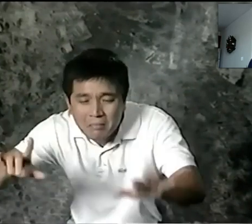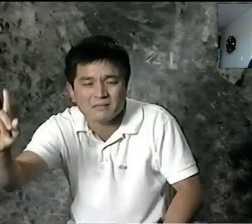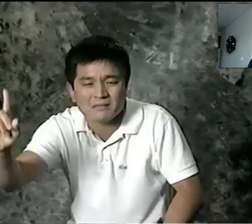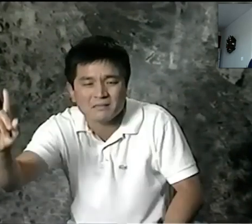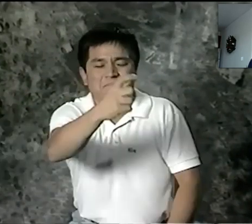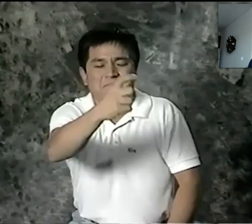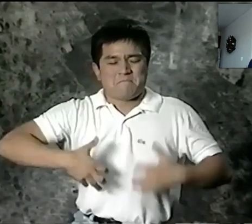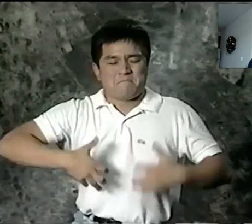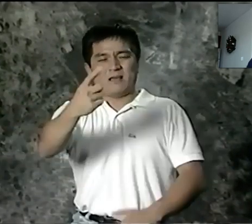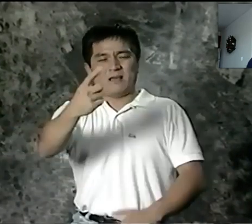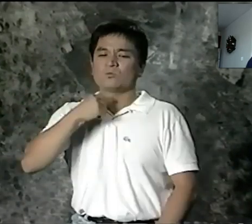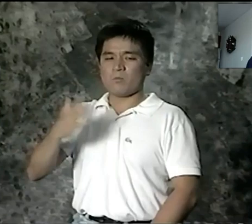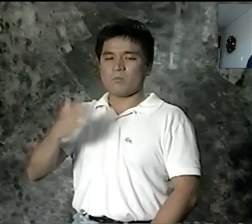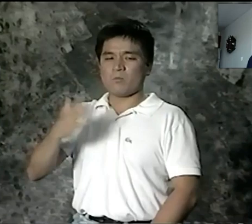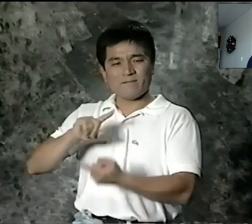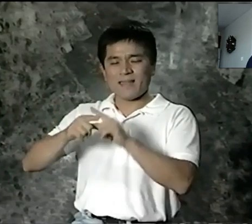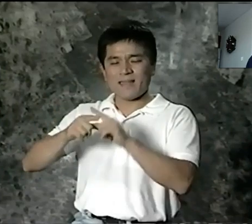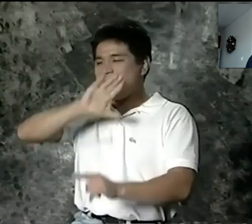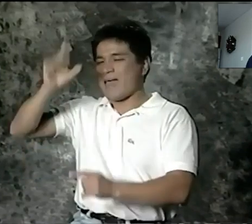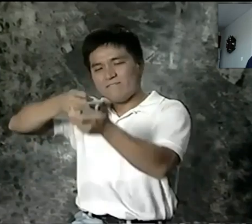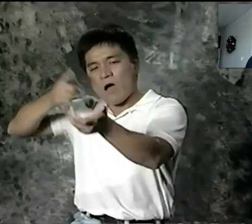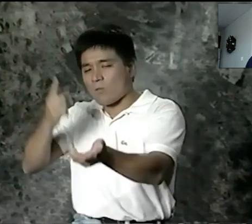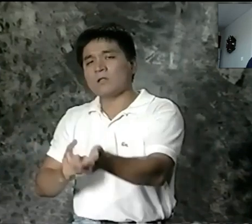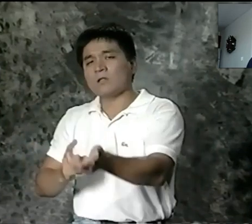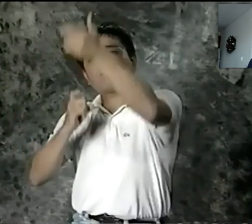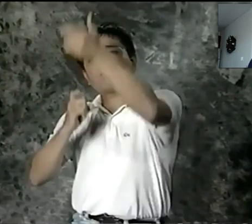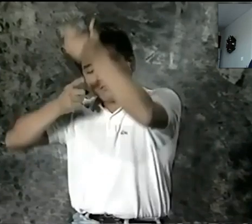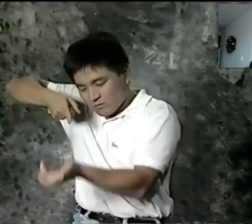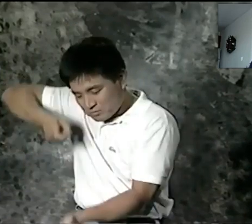And the friend shot the rifle through a window and the glass went everywhere.